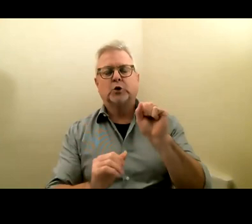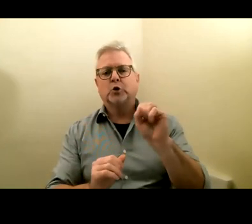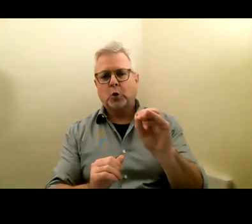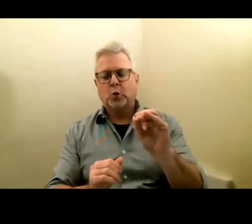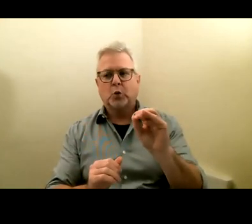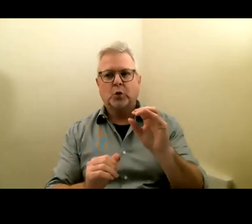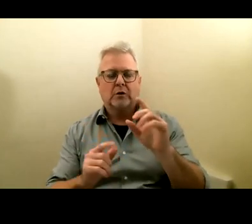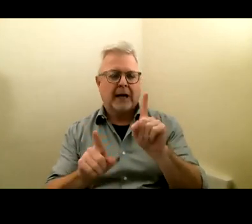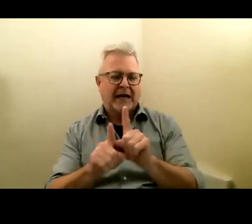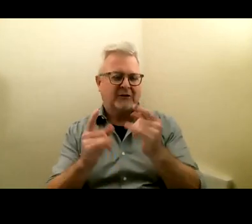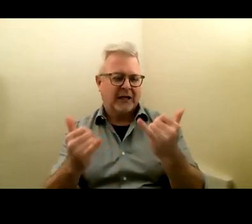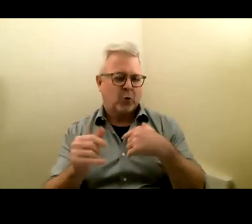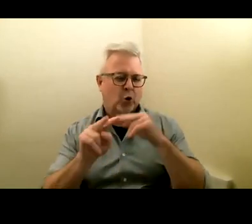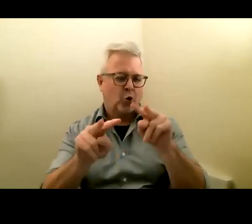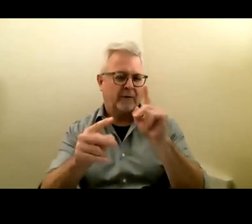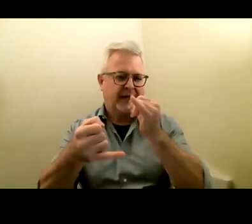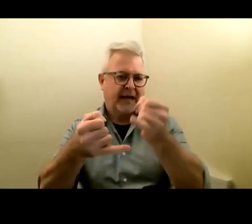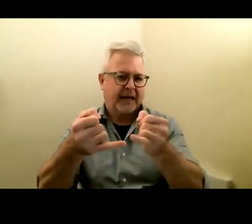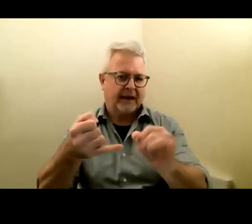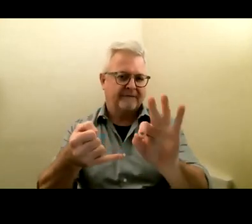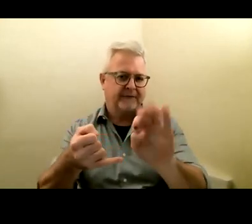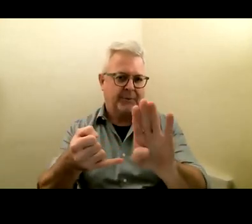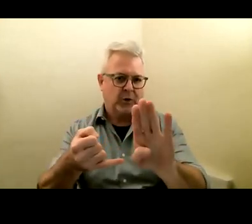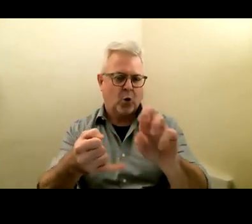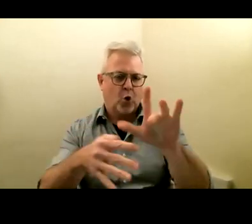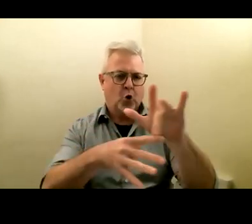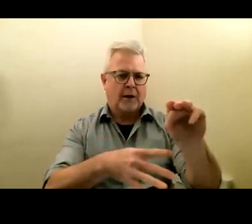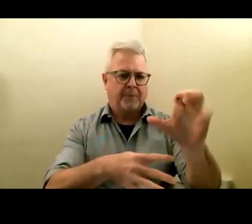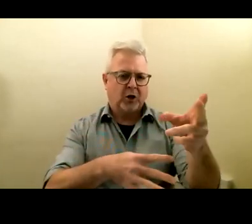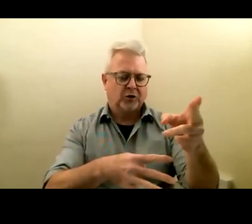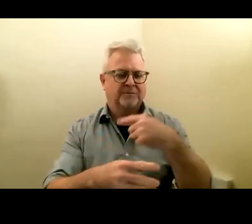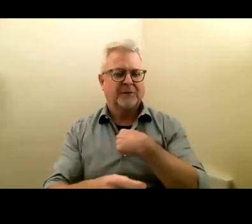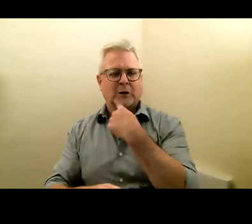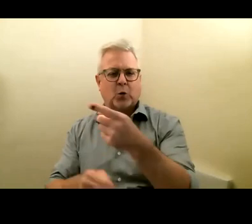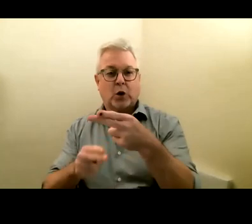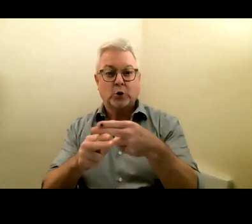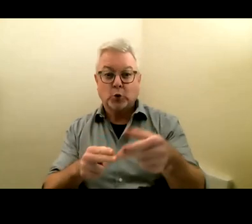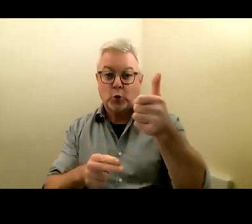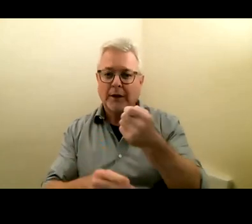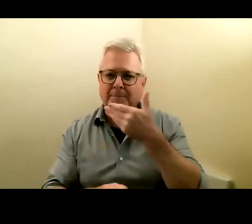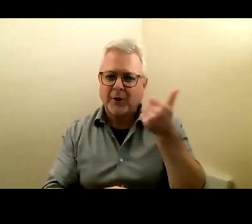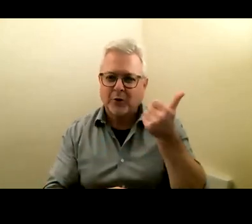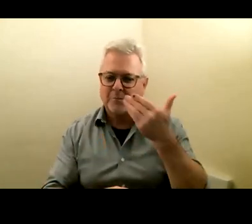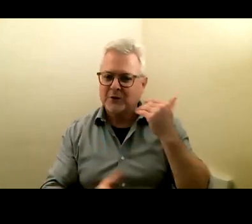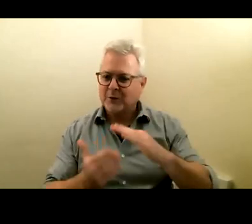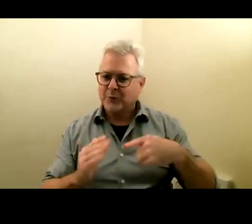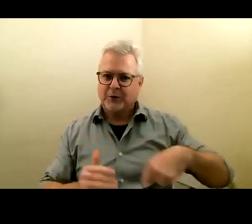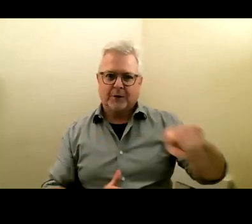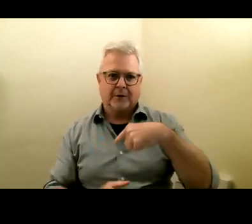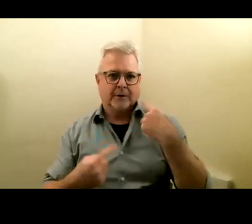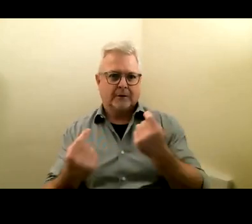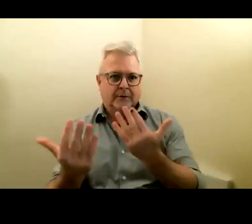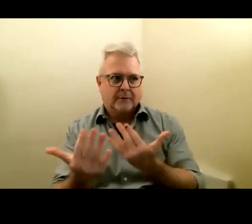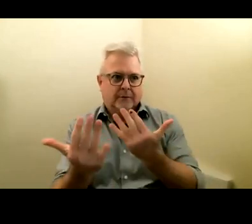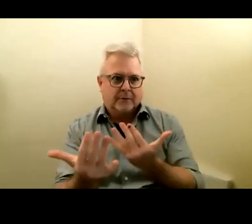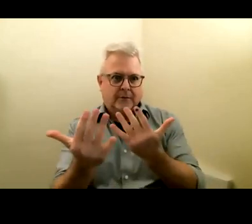about this community, which was great response. So I think we're planning on that for the end of February, early March. I said